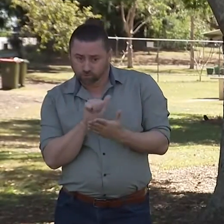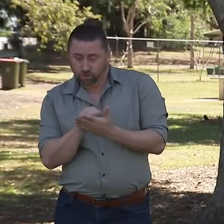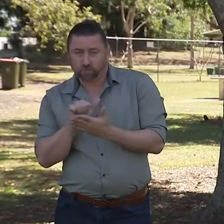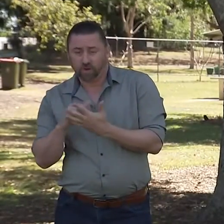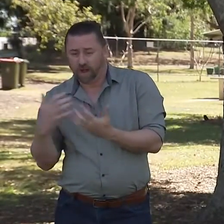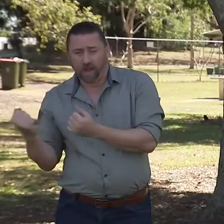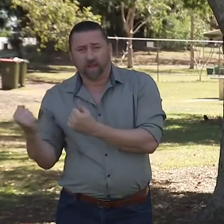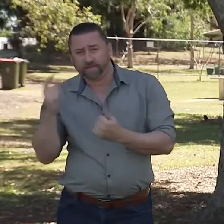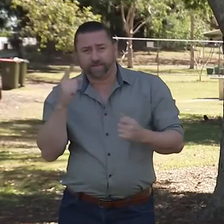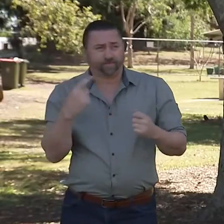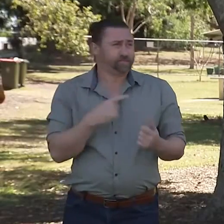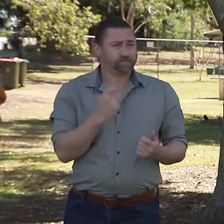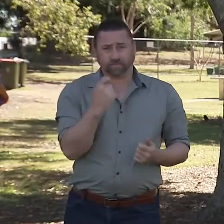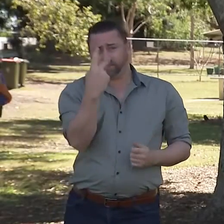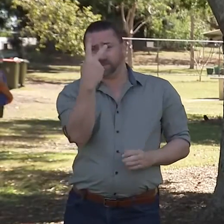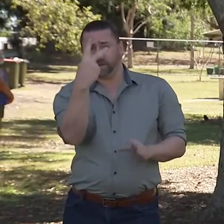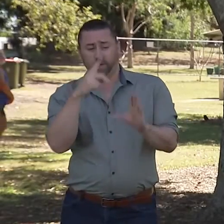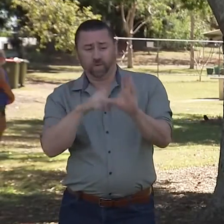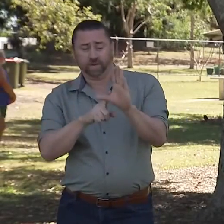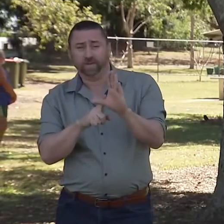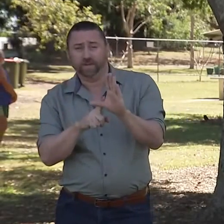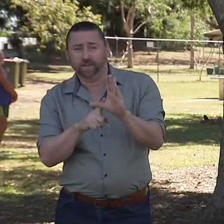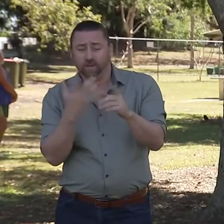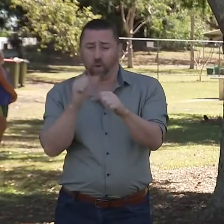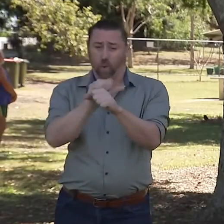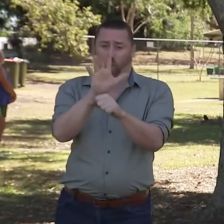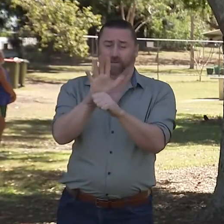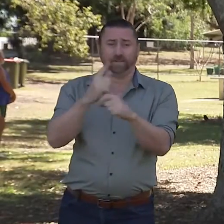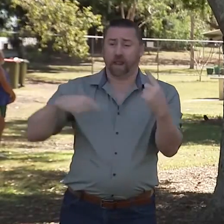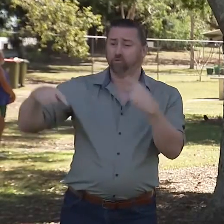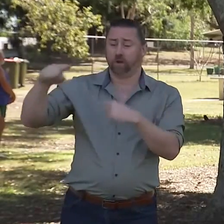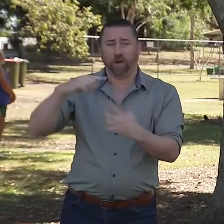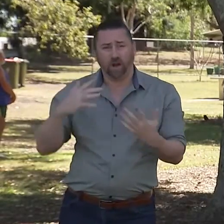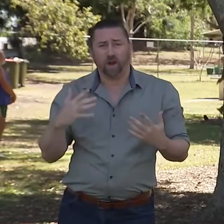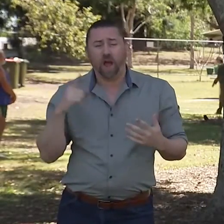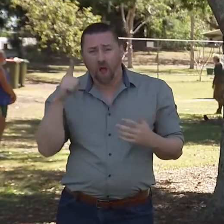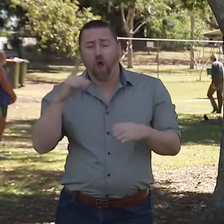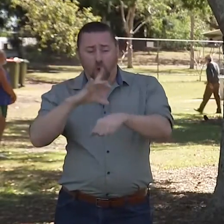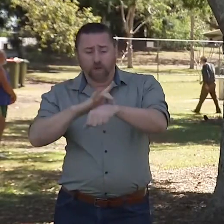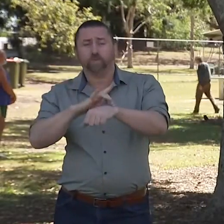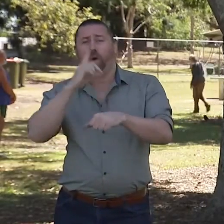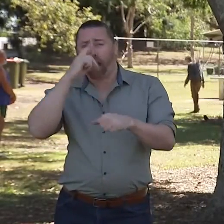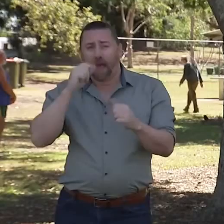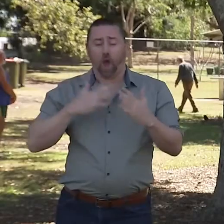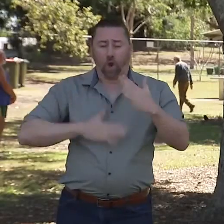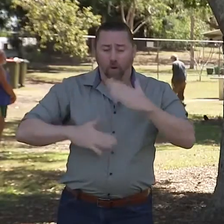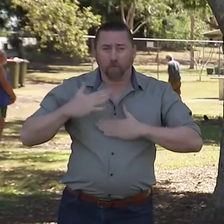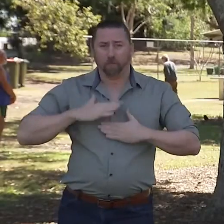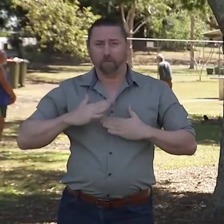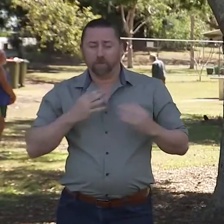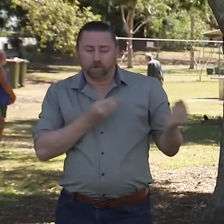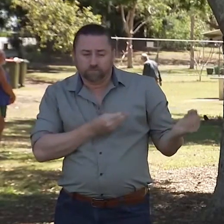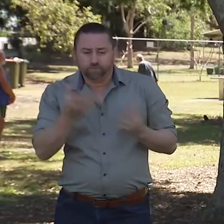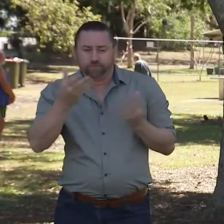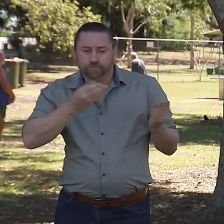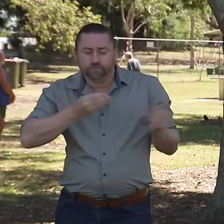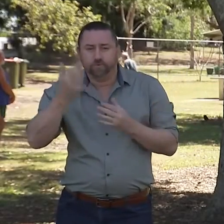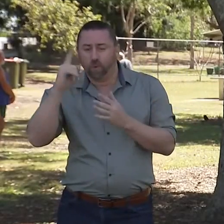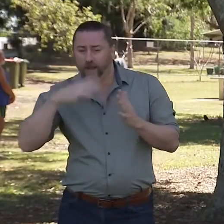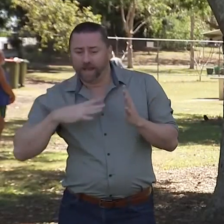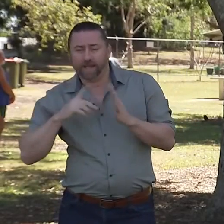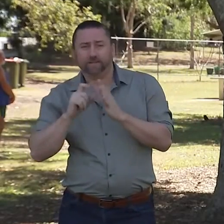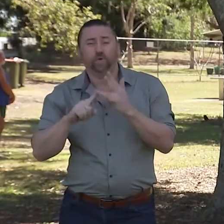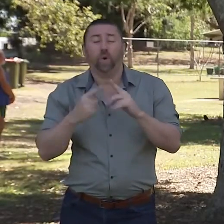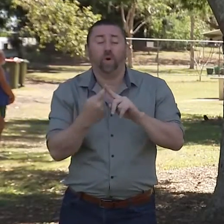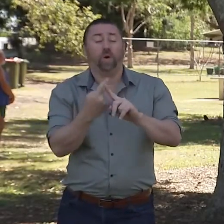this now for almost 2 years. So it's ready, it will manage it. But at the start of the pandemic, we did a lot